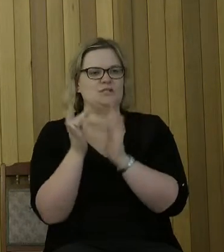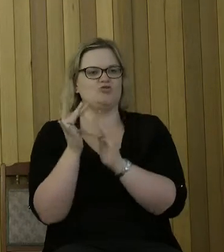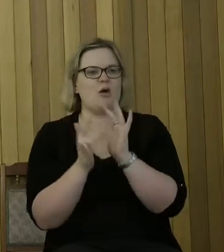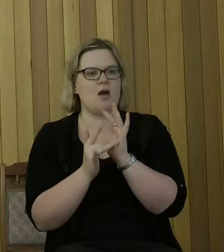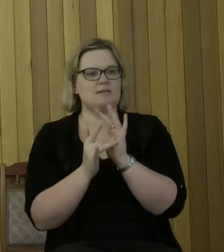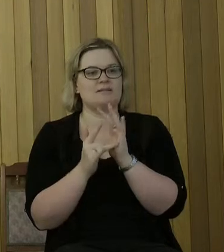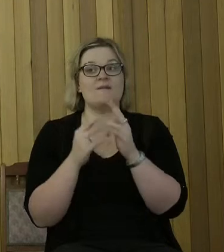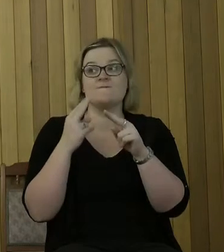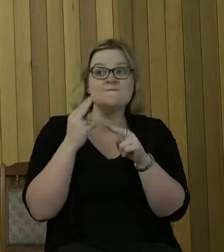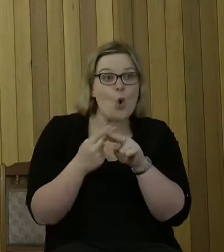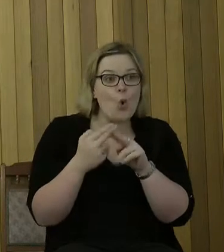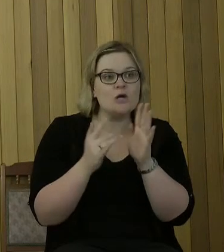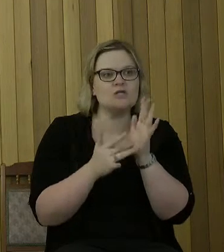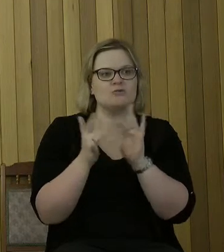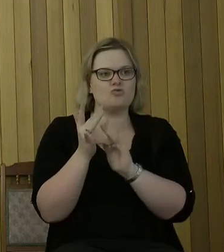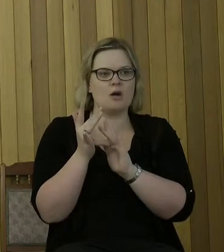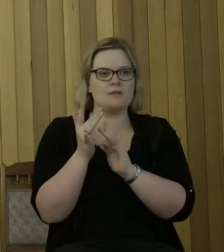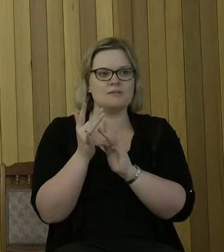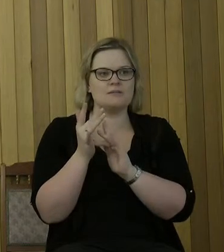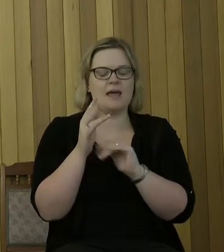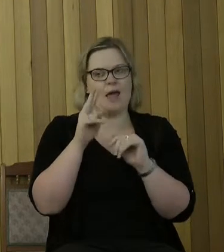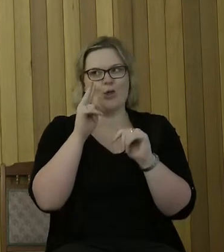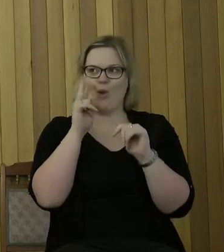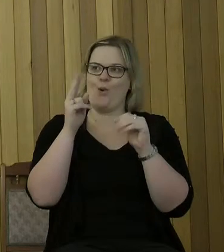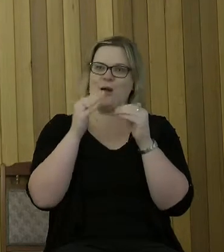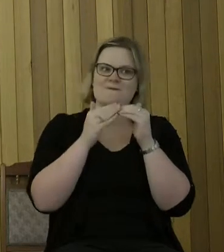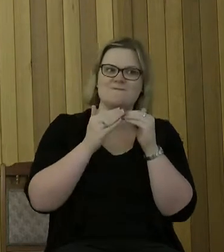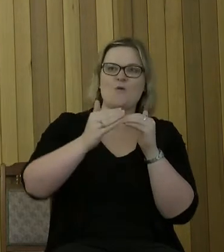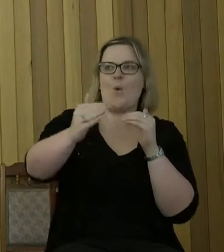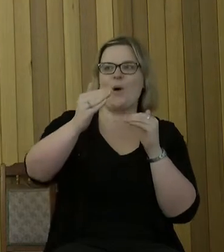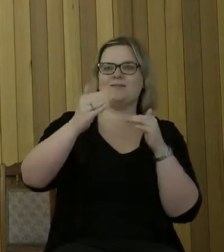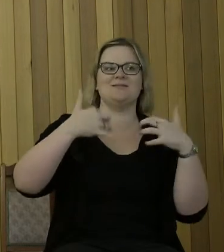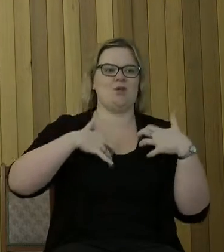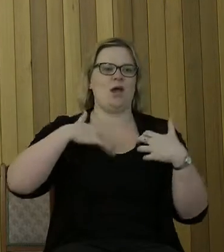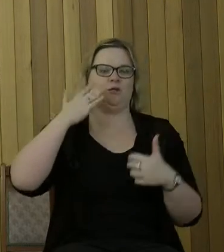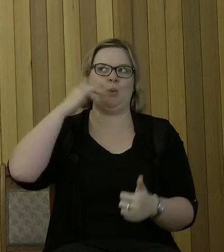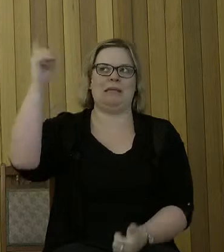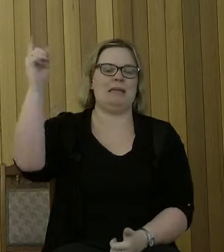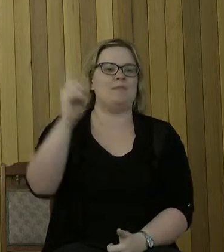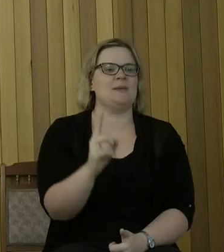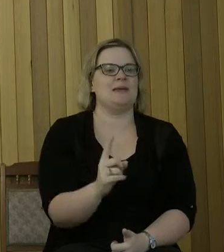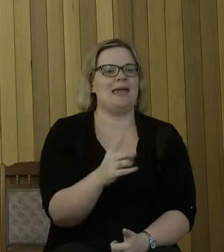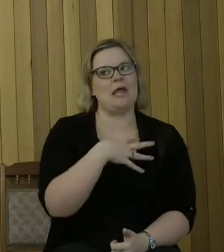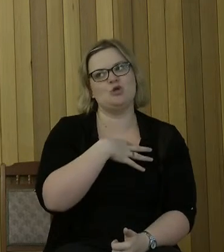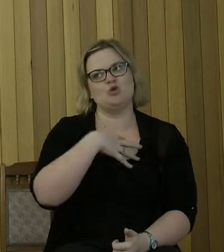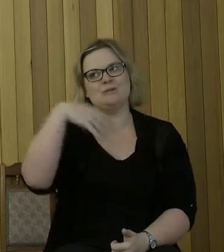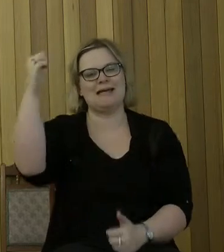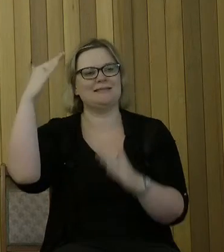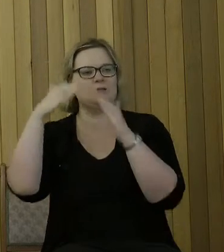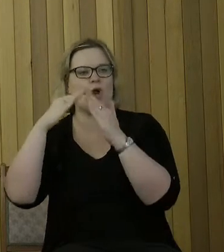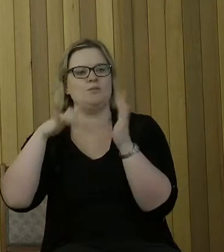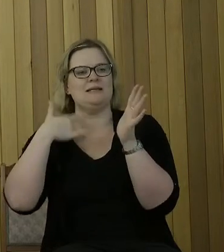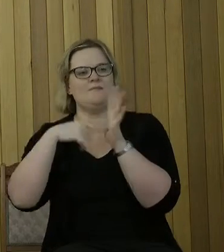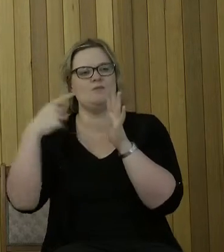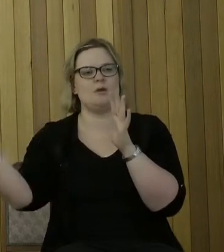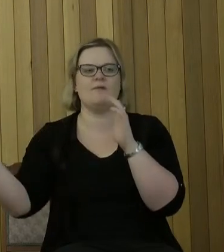for Jesus Christ, looking forward to when he comes back and take us home to live with eternity.